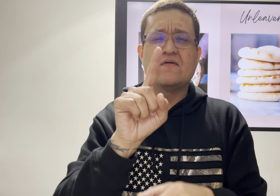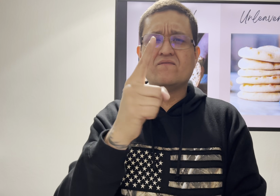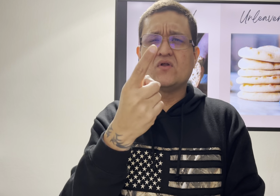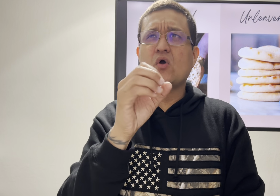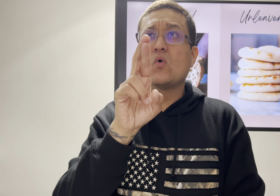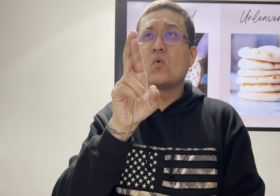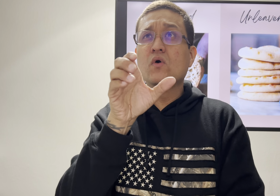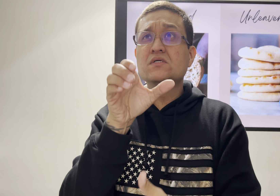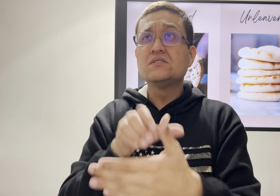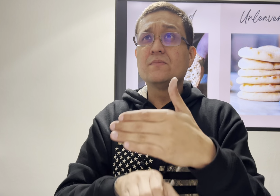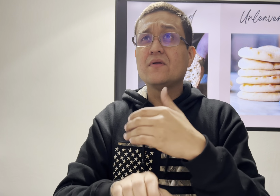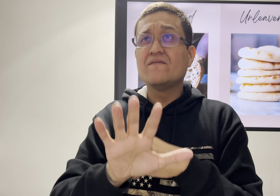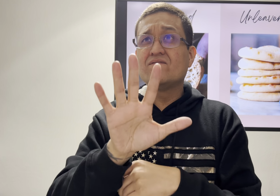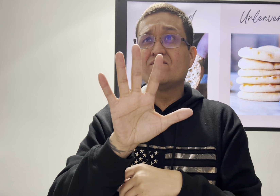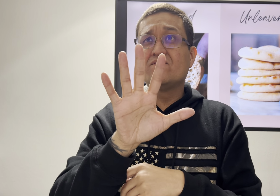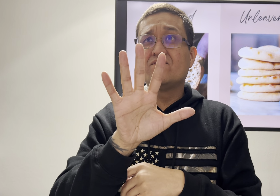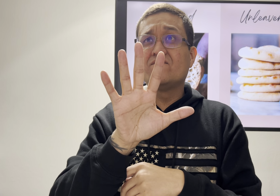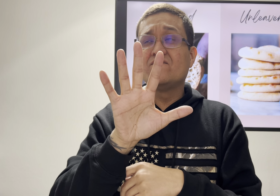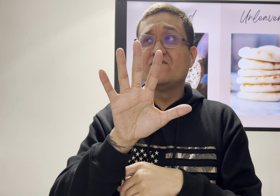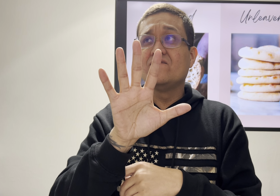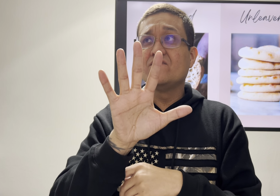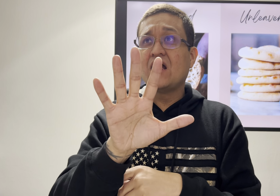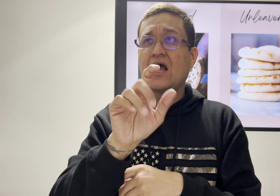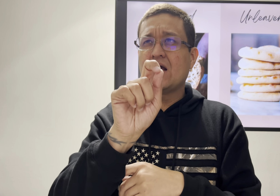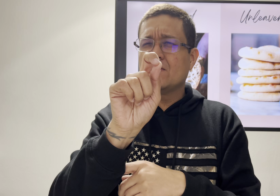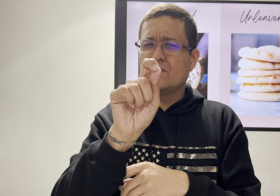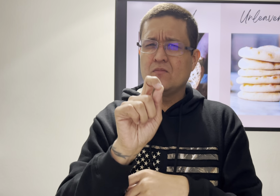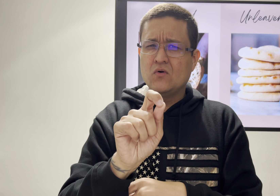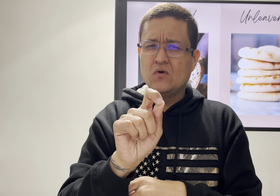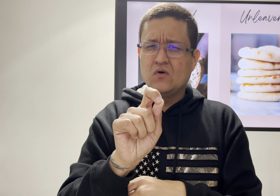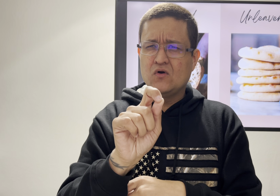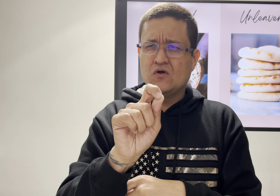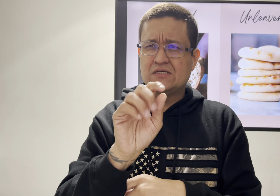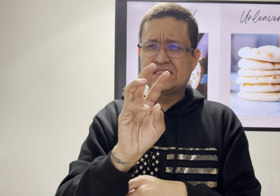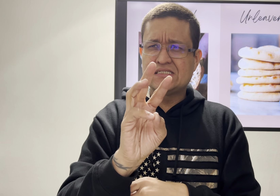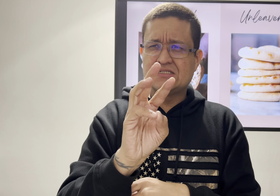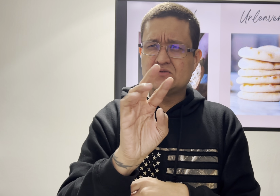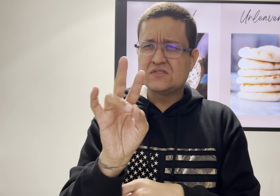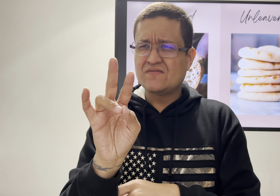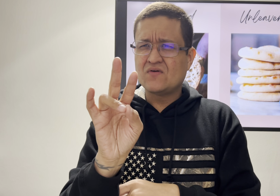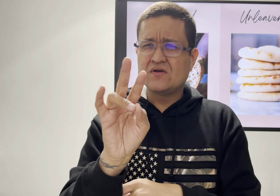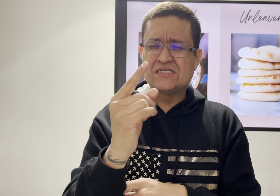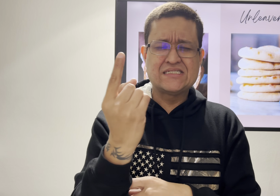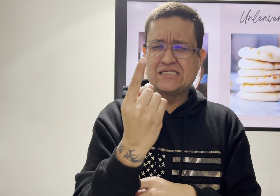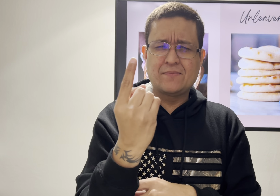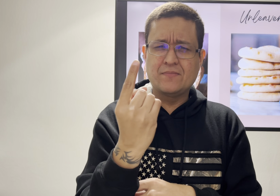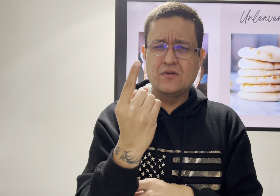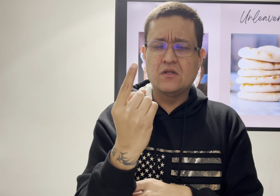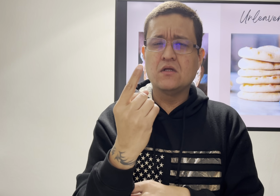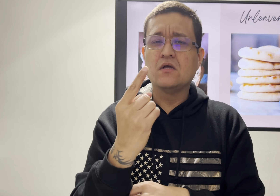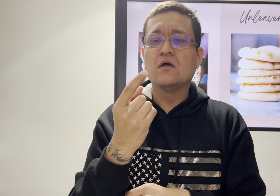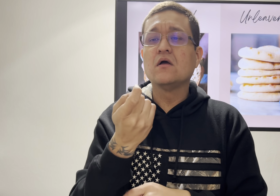So for an example, when you add that yeast and it fluffs up, it's like adding sin to your life.